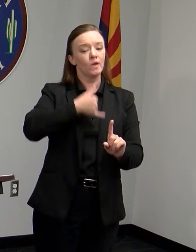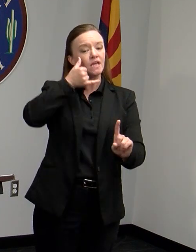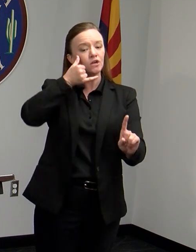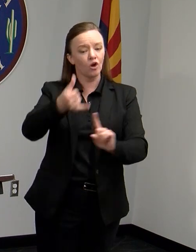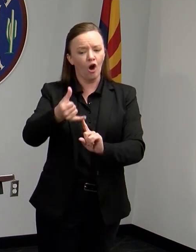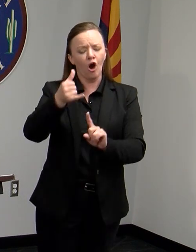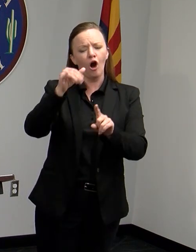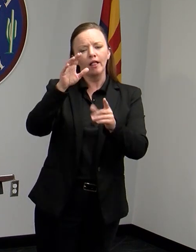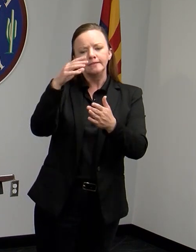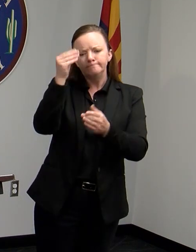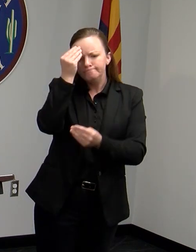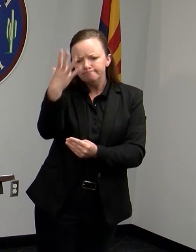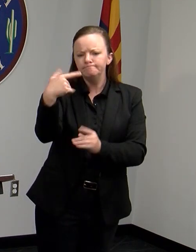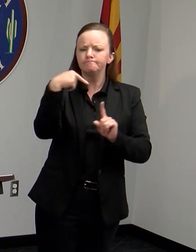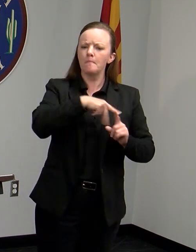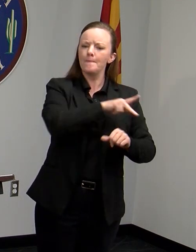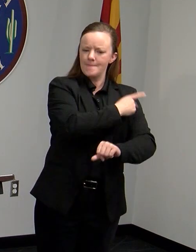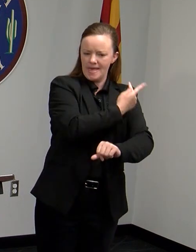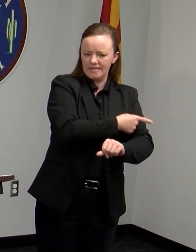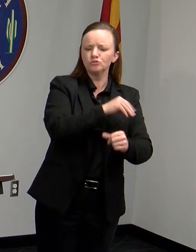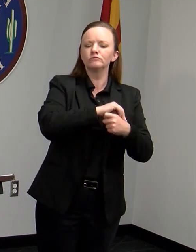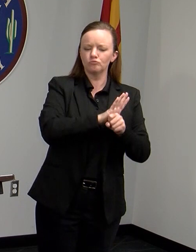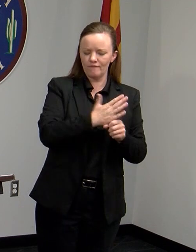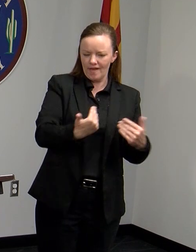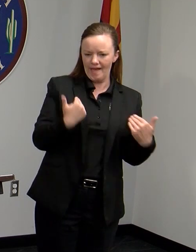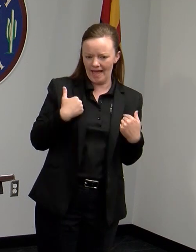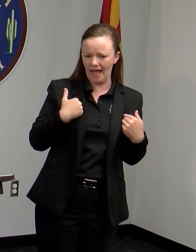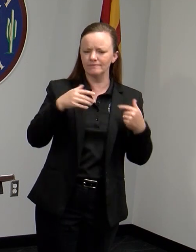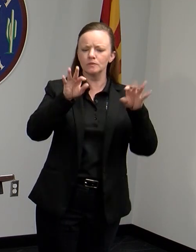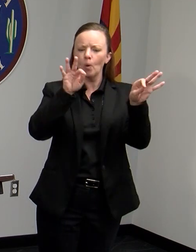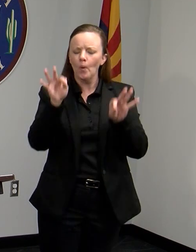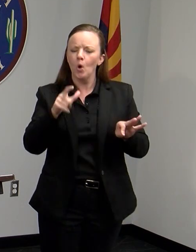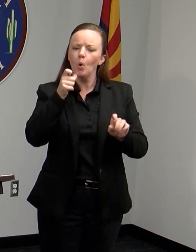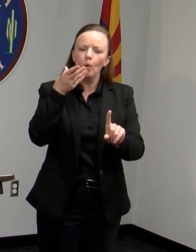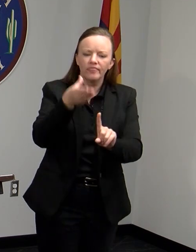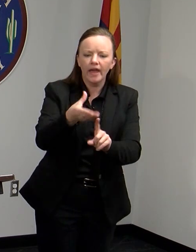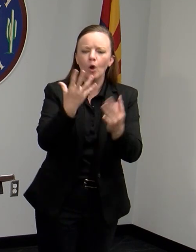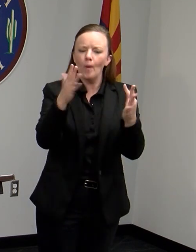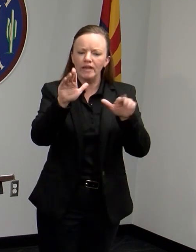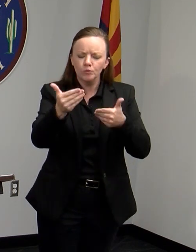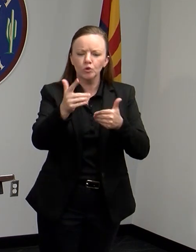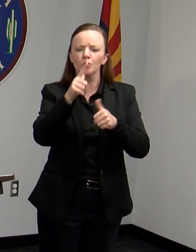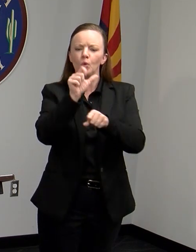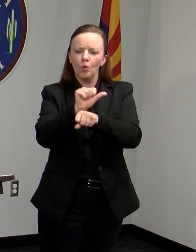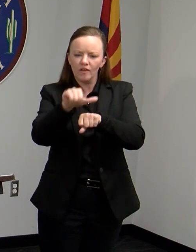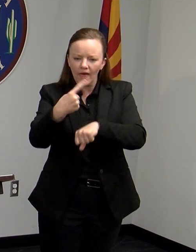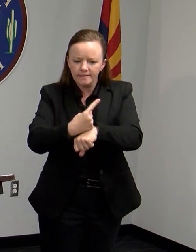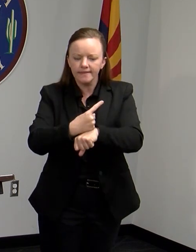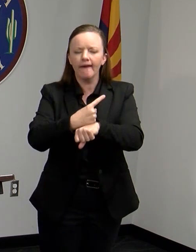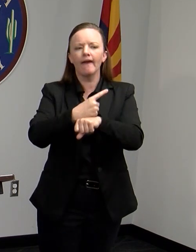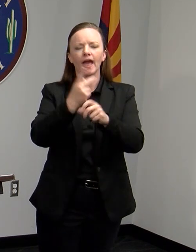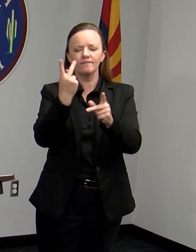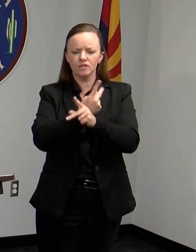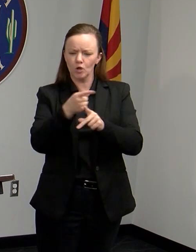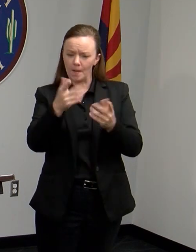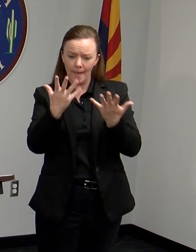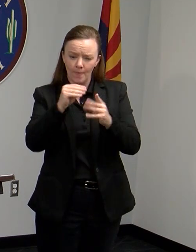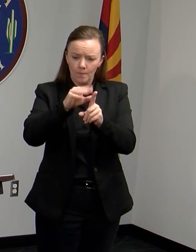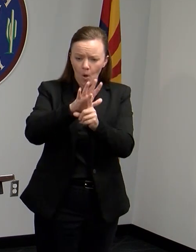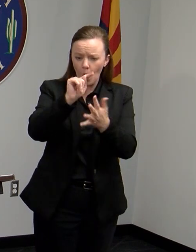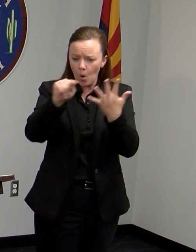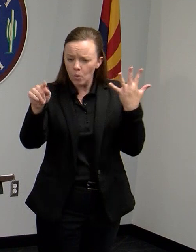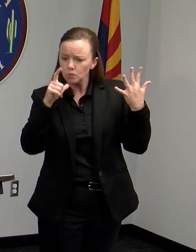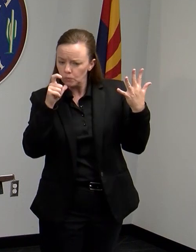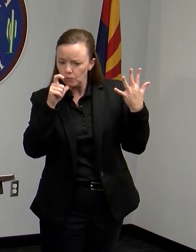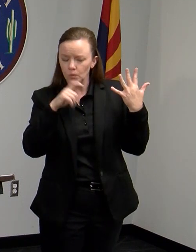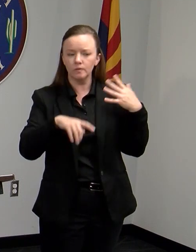providers might have been exposed and who else might have been in the waiting room or in the facility. And then we check up on the close contacts to see if they have developed